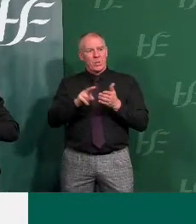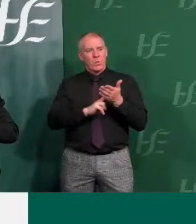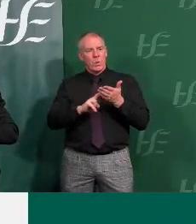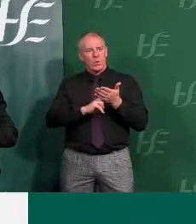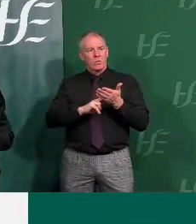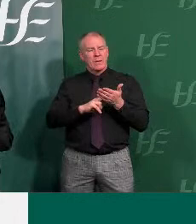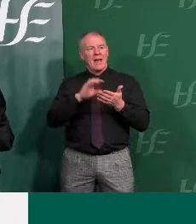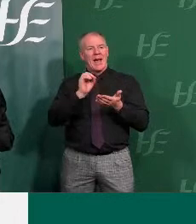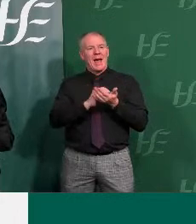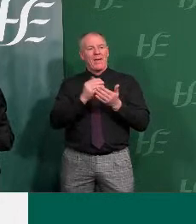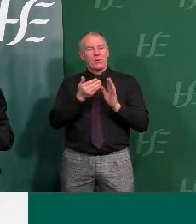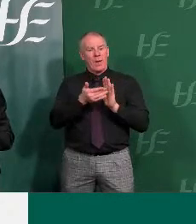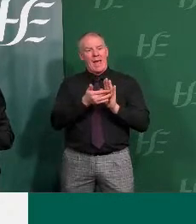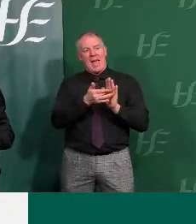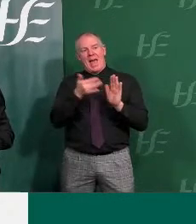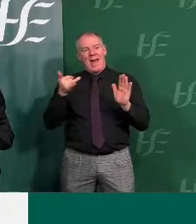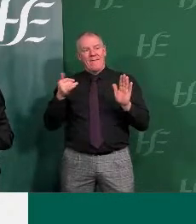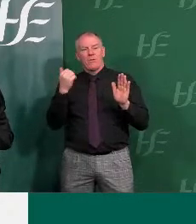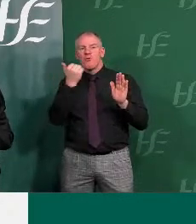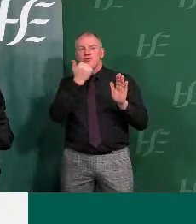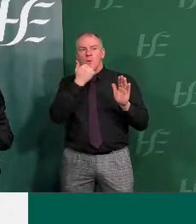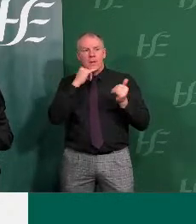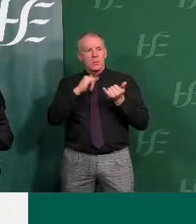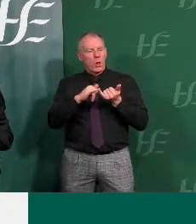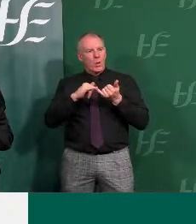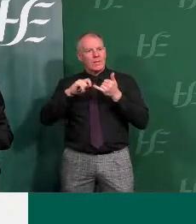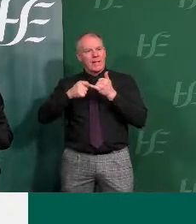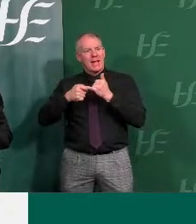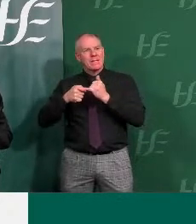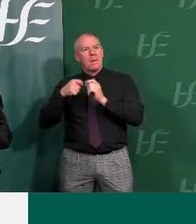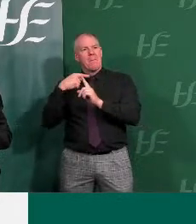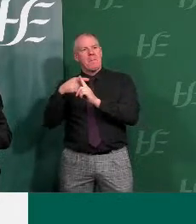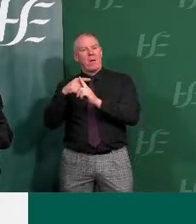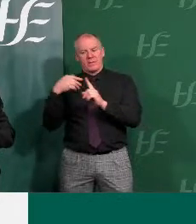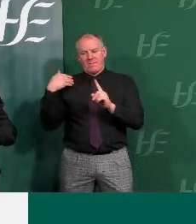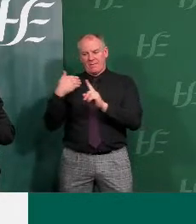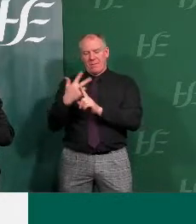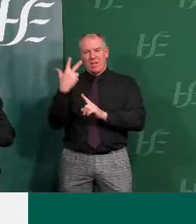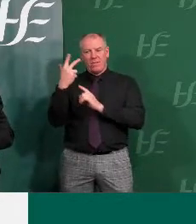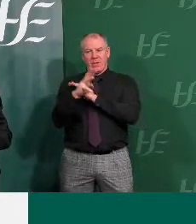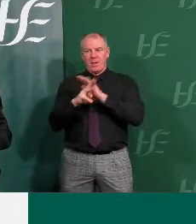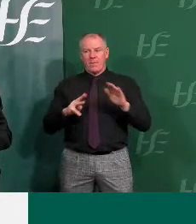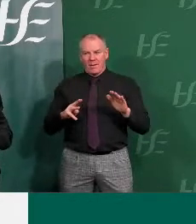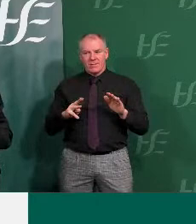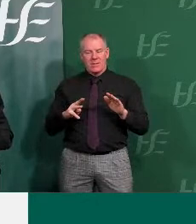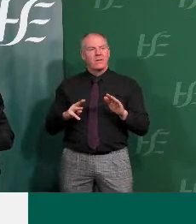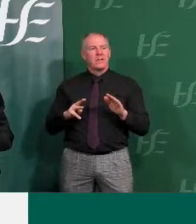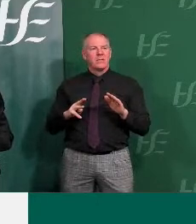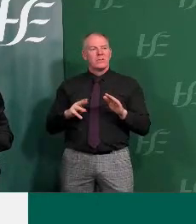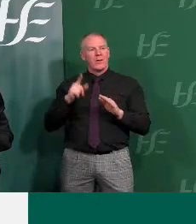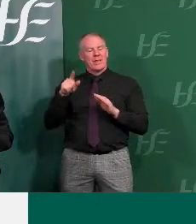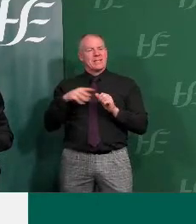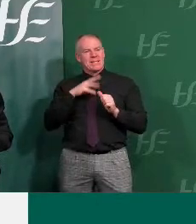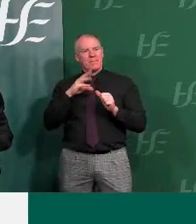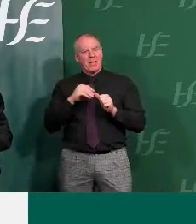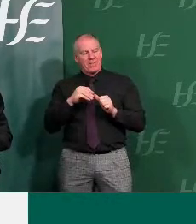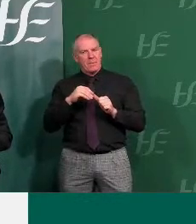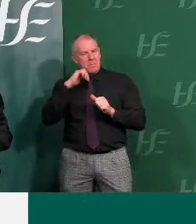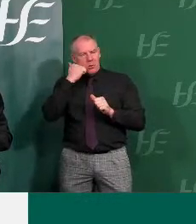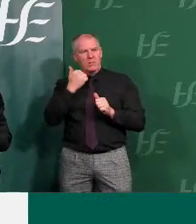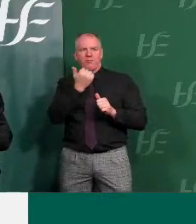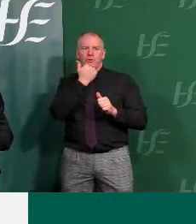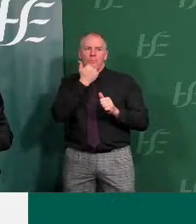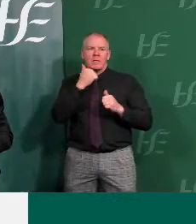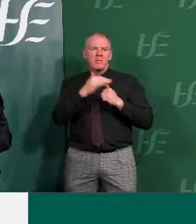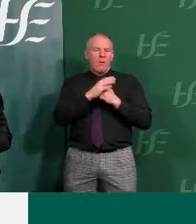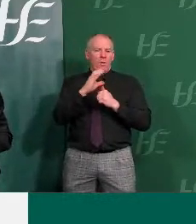factor out are those who will have tested positive in the past 3 months. So that is, and particularly with the volume we've seen over the